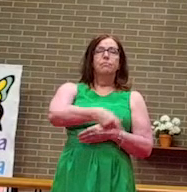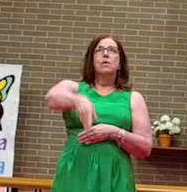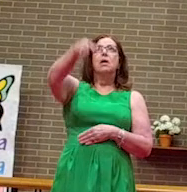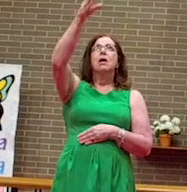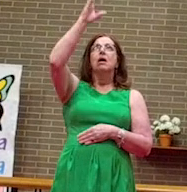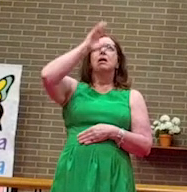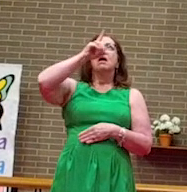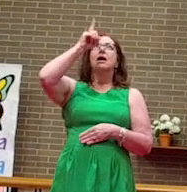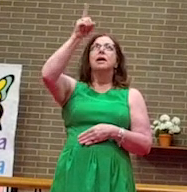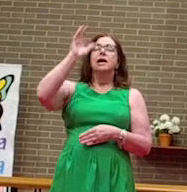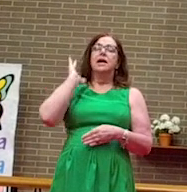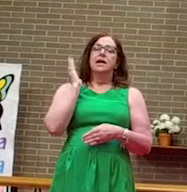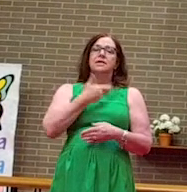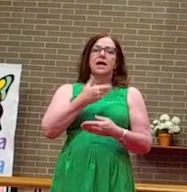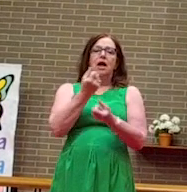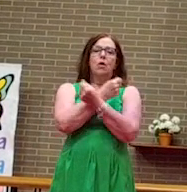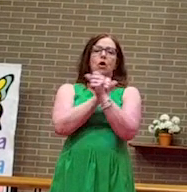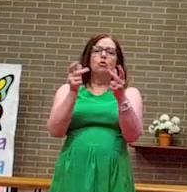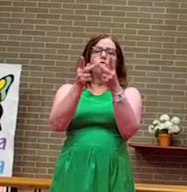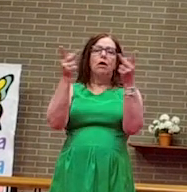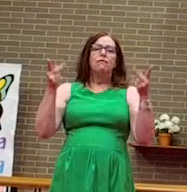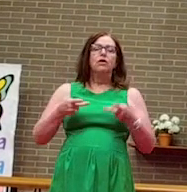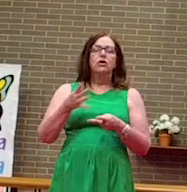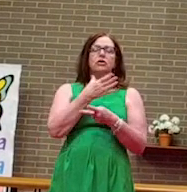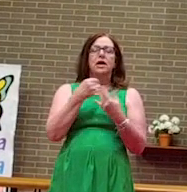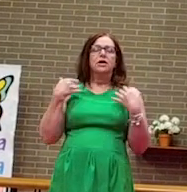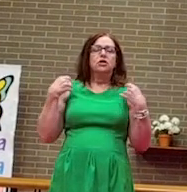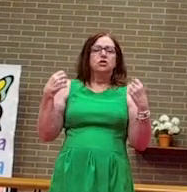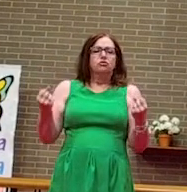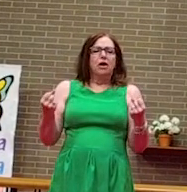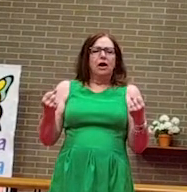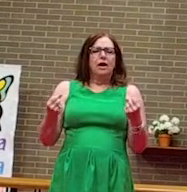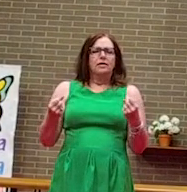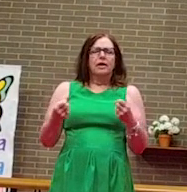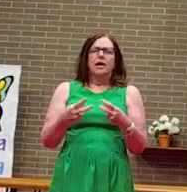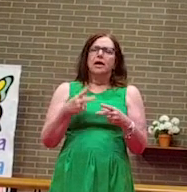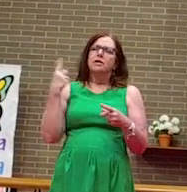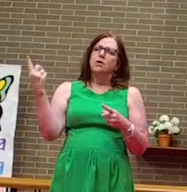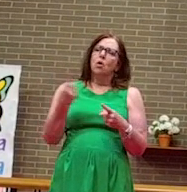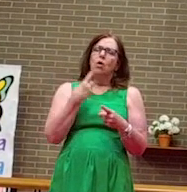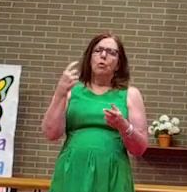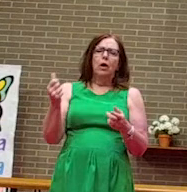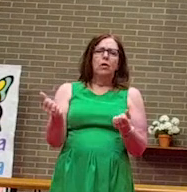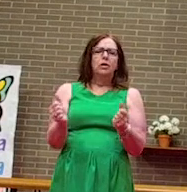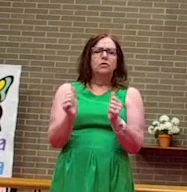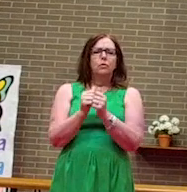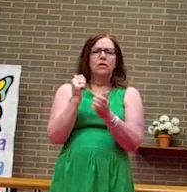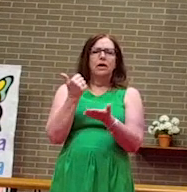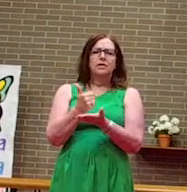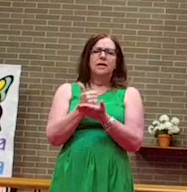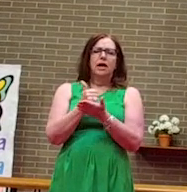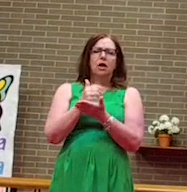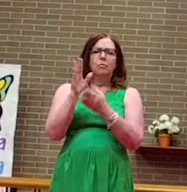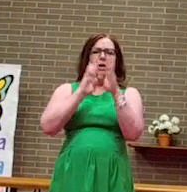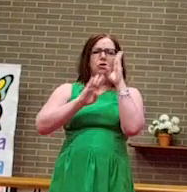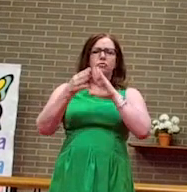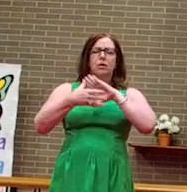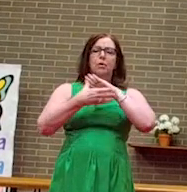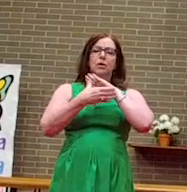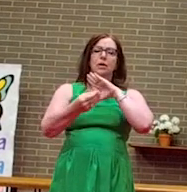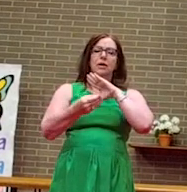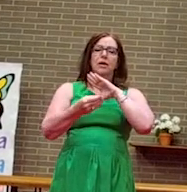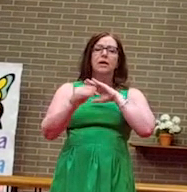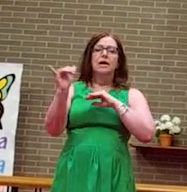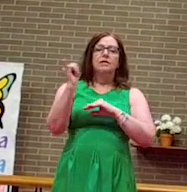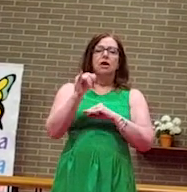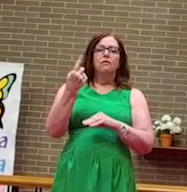God is our refuge and strength, a very present help in trouble. Therefore,